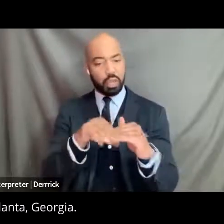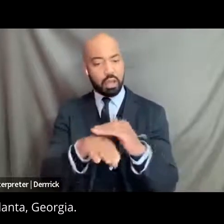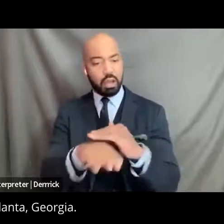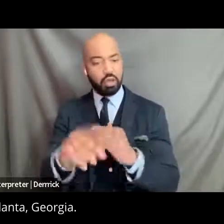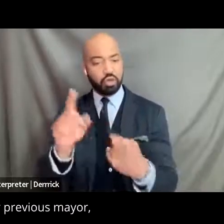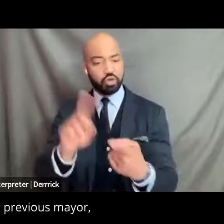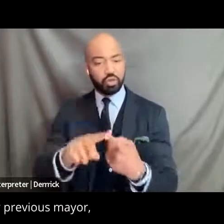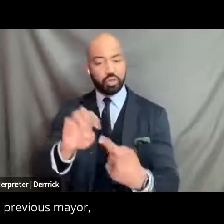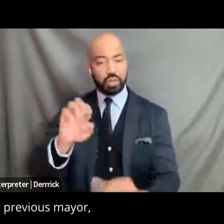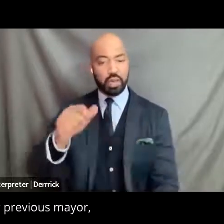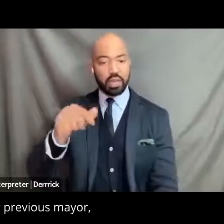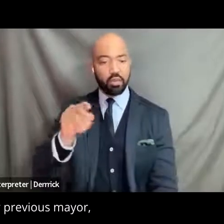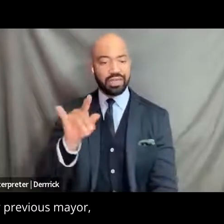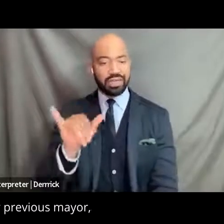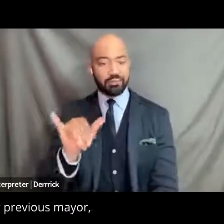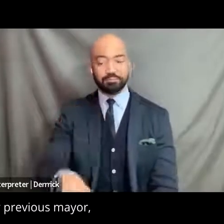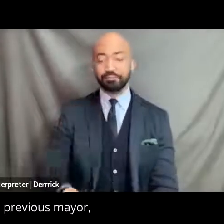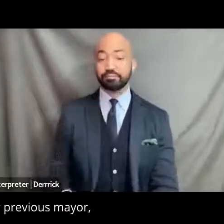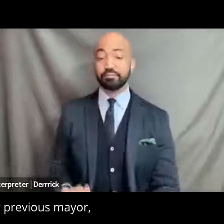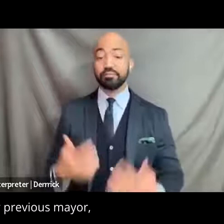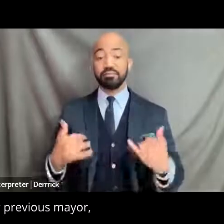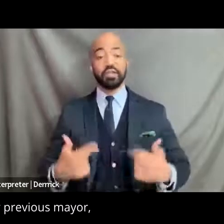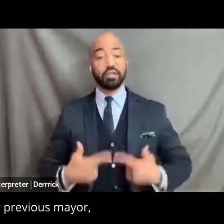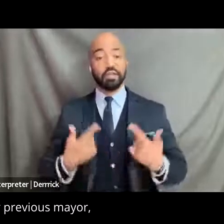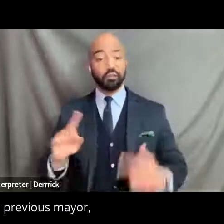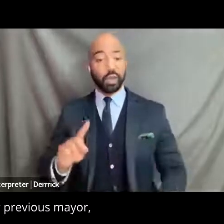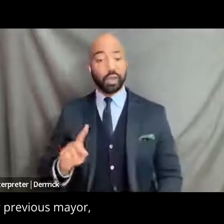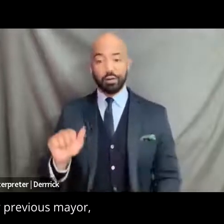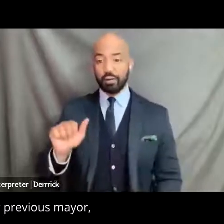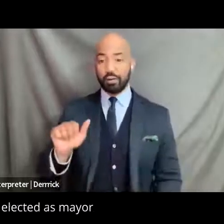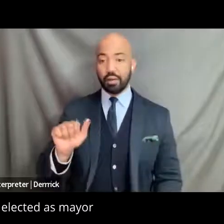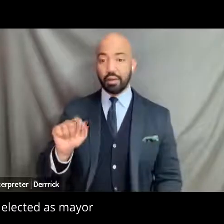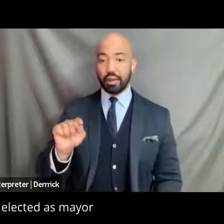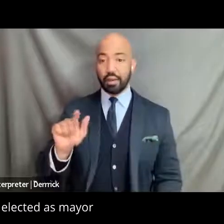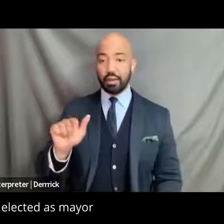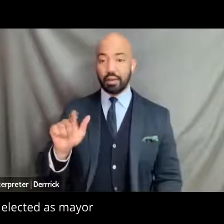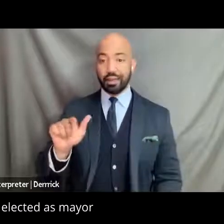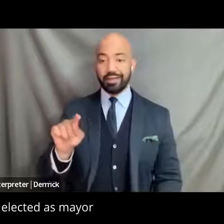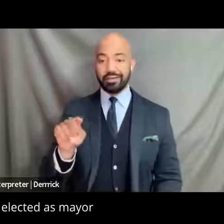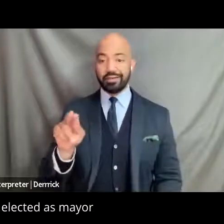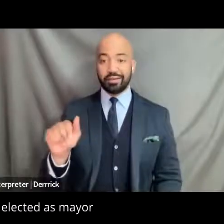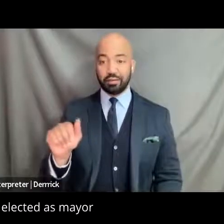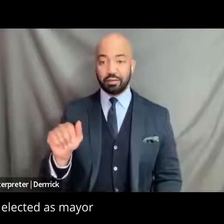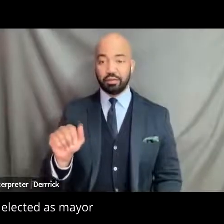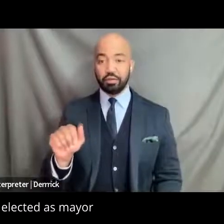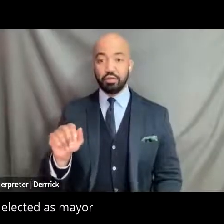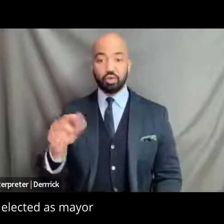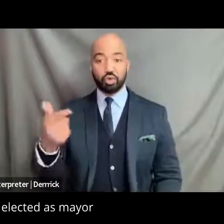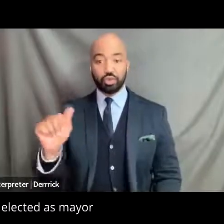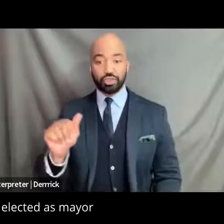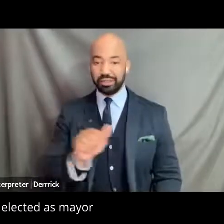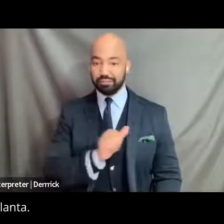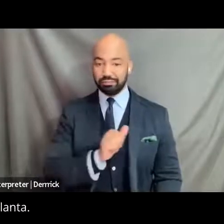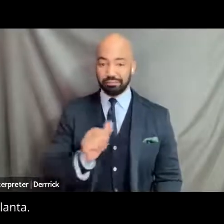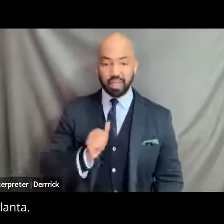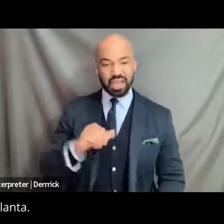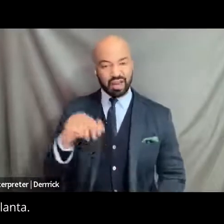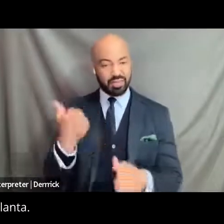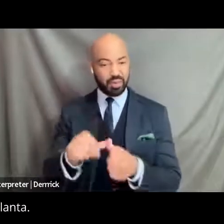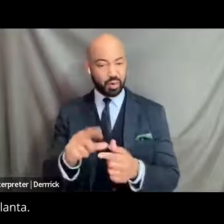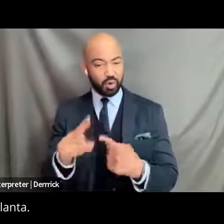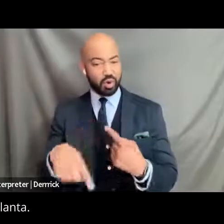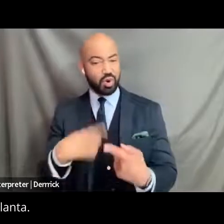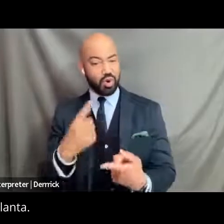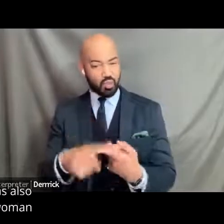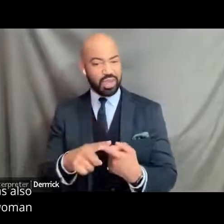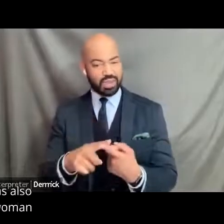georgia and um i remember when our previous mayor keisha lance bobbins was elected as mayor to the city of